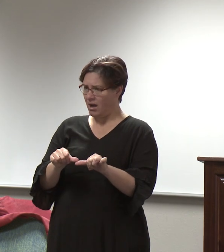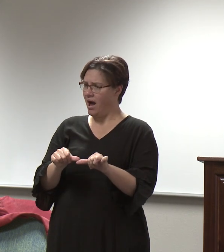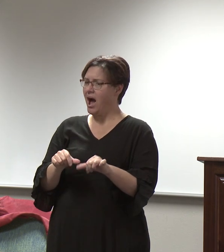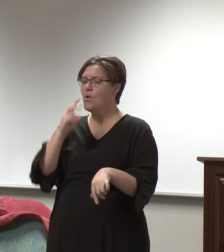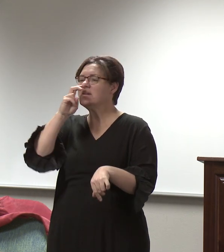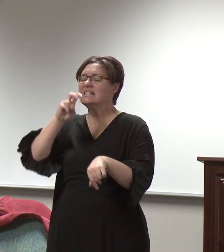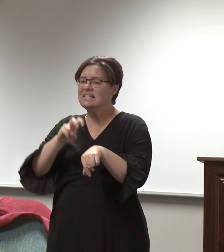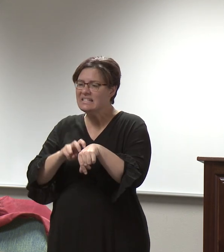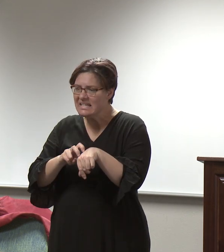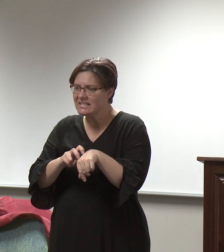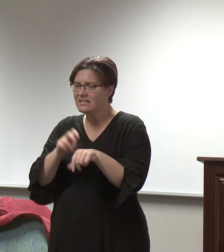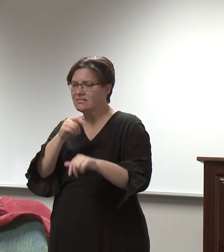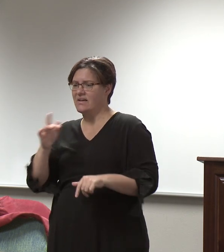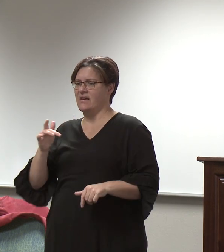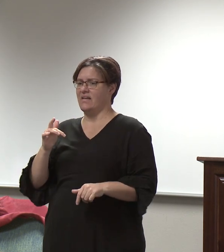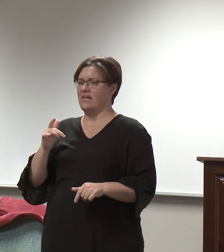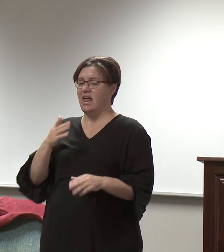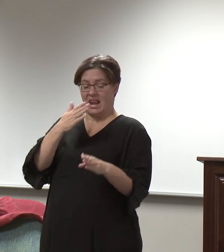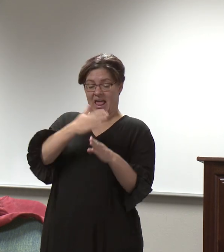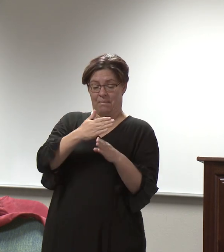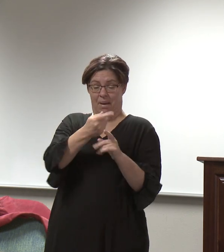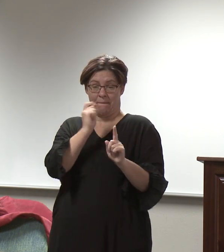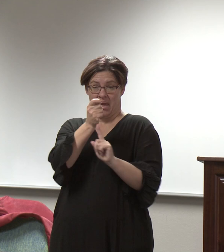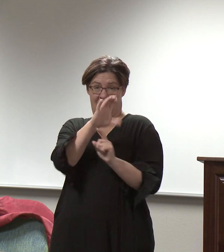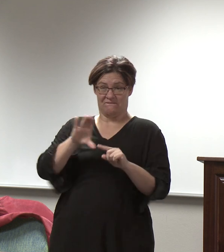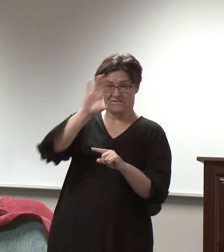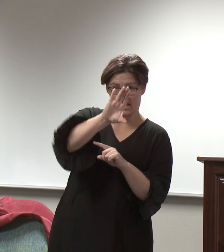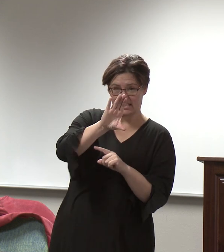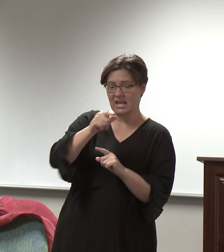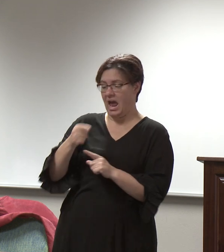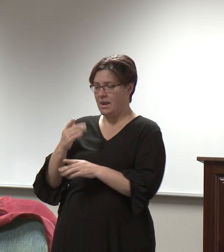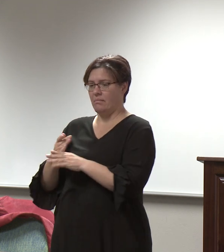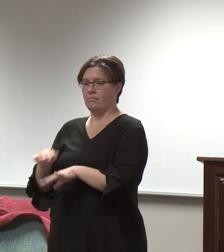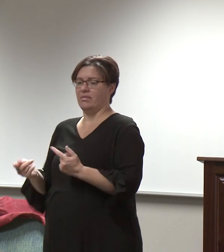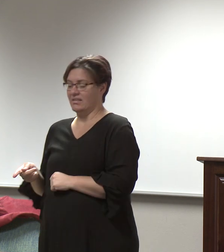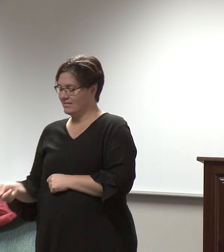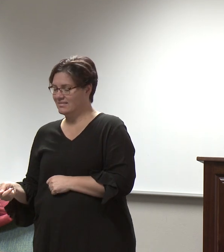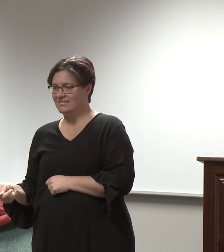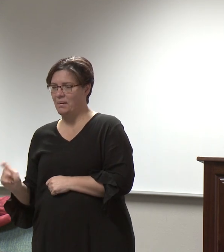highly developed labor and non-paid labor. And the